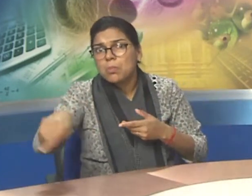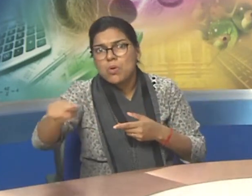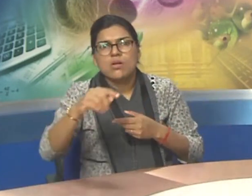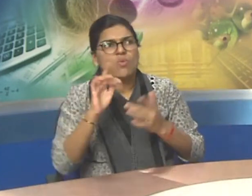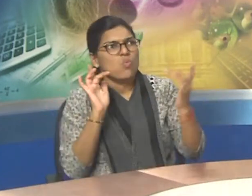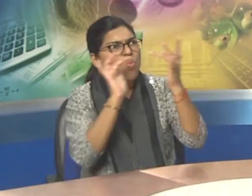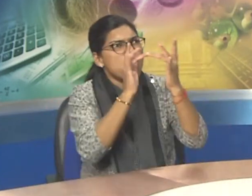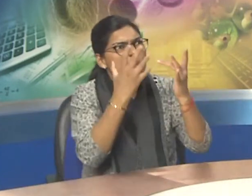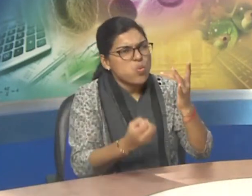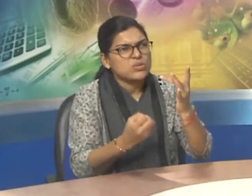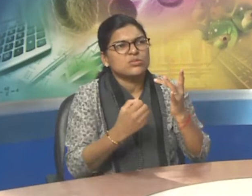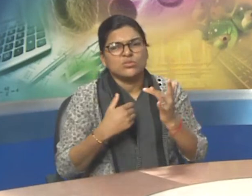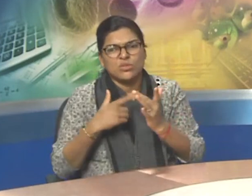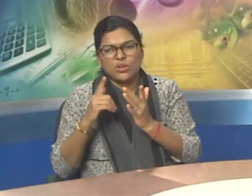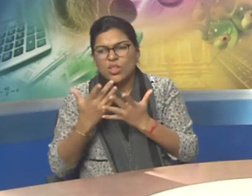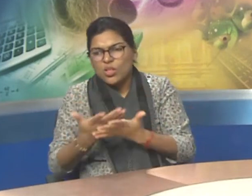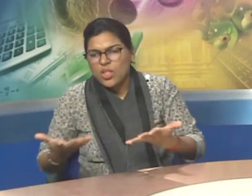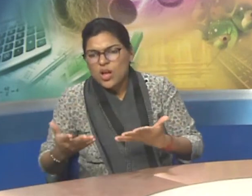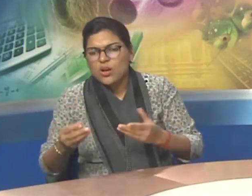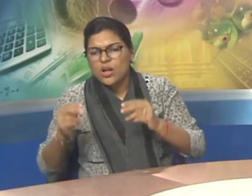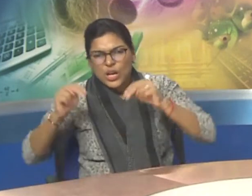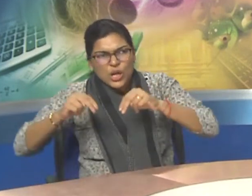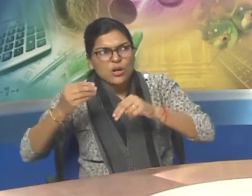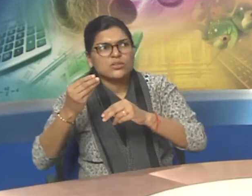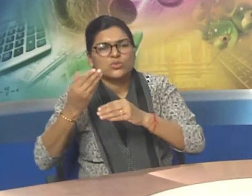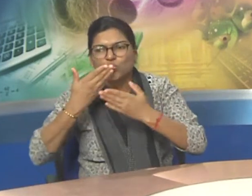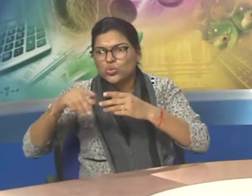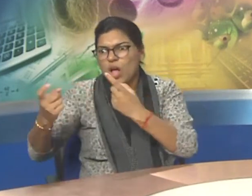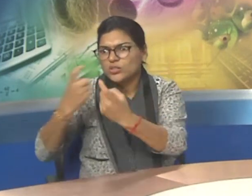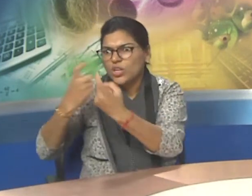centralized and they have a prenatal cataloging.